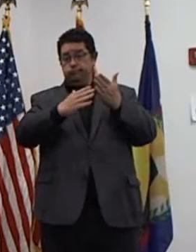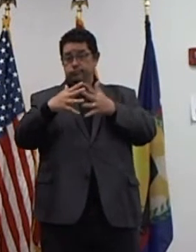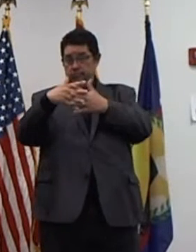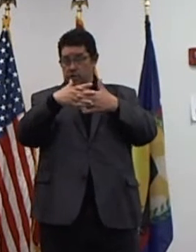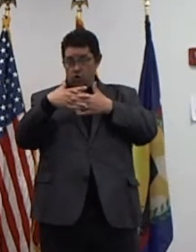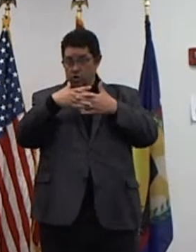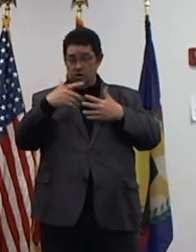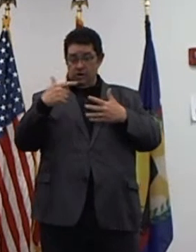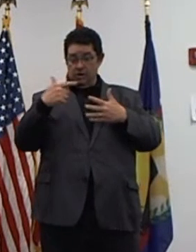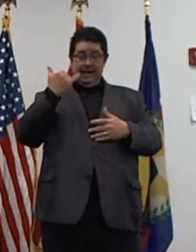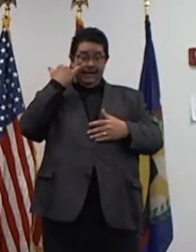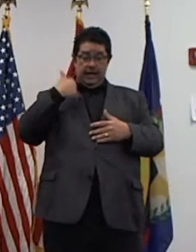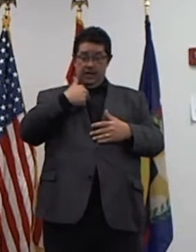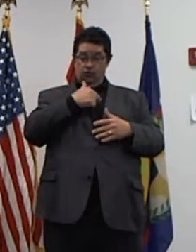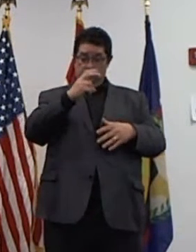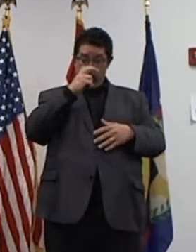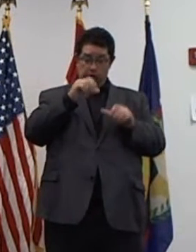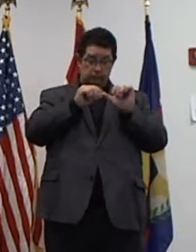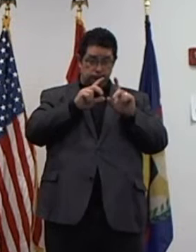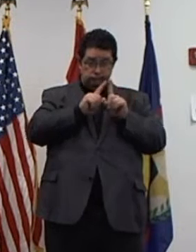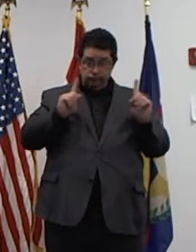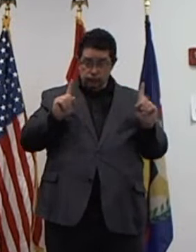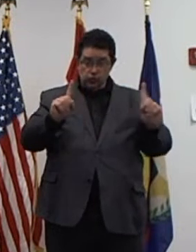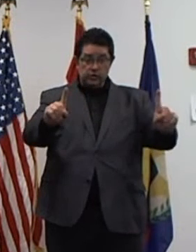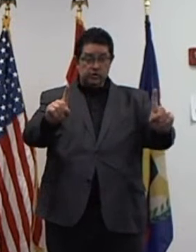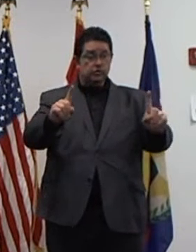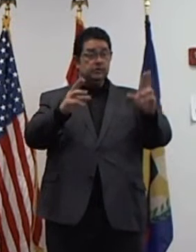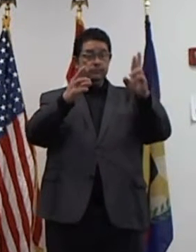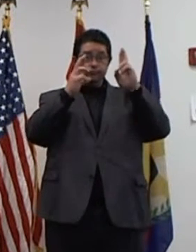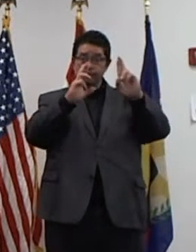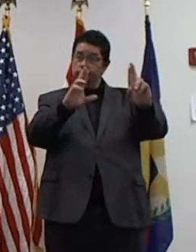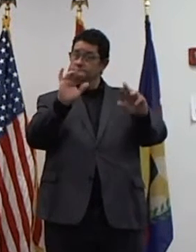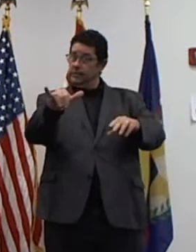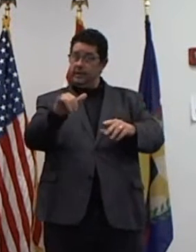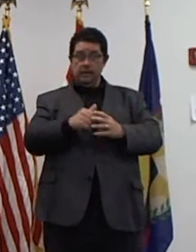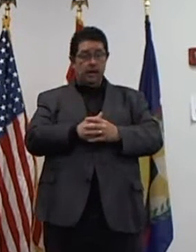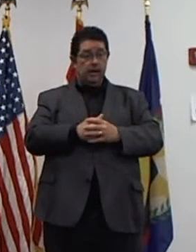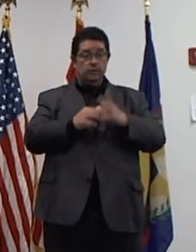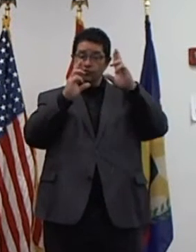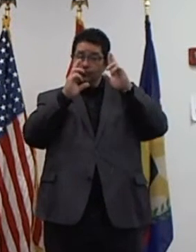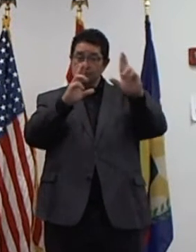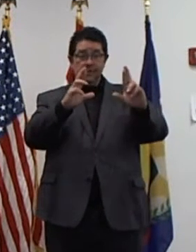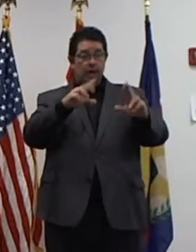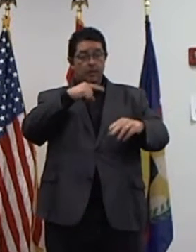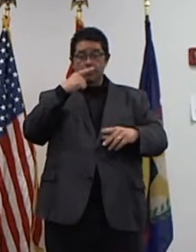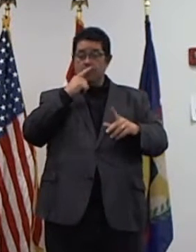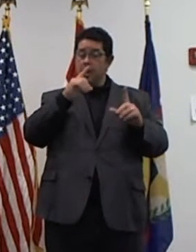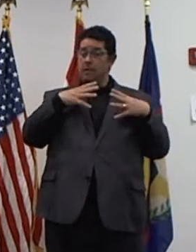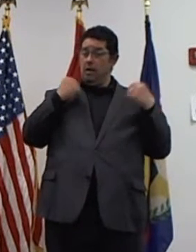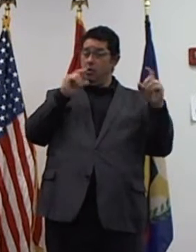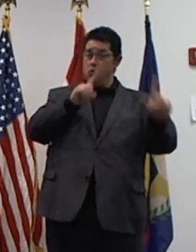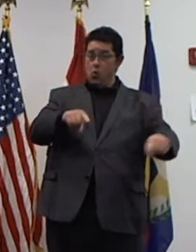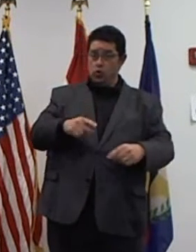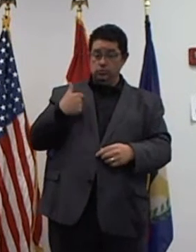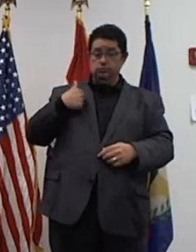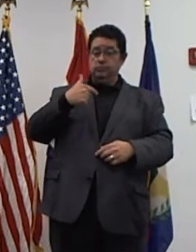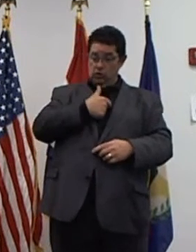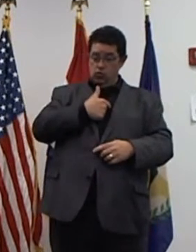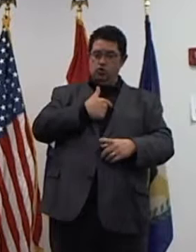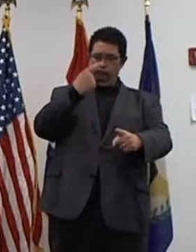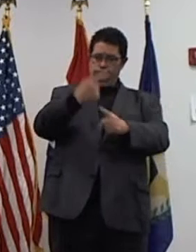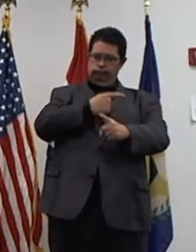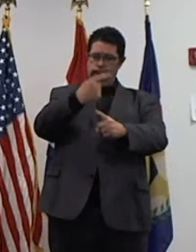maintain social distancing, if we respect our social distancing guidelines, if we respect our public health orders, then we're on track